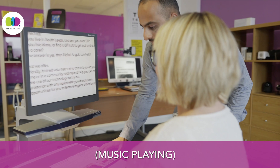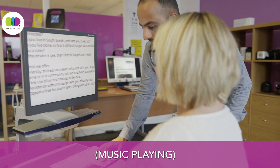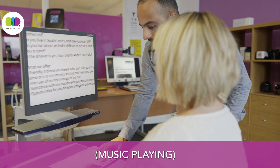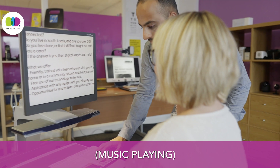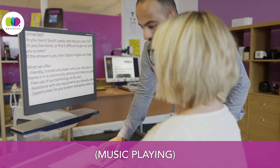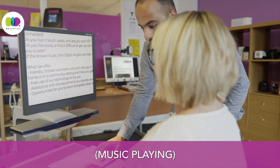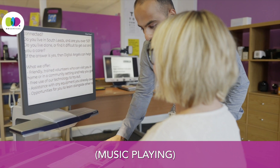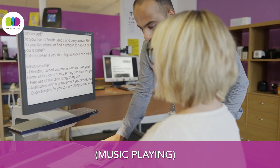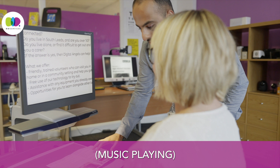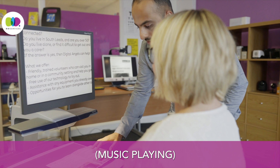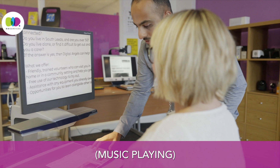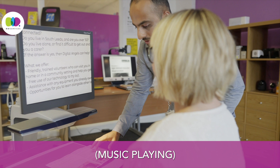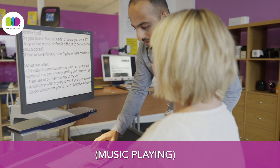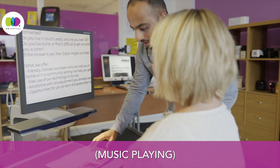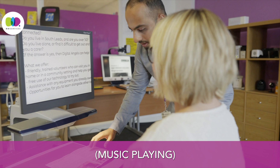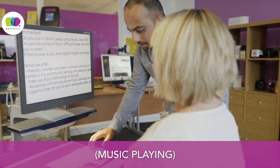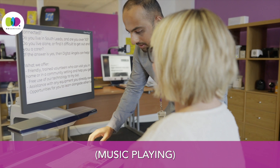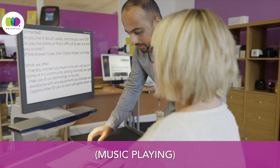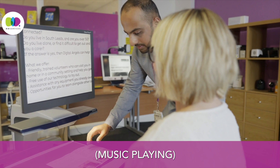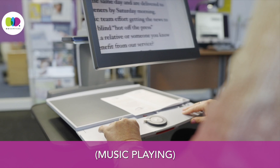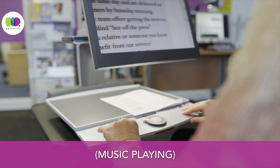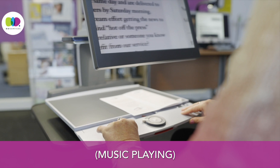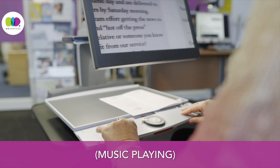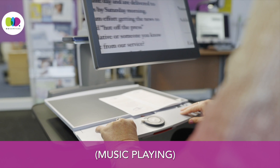Man demonstrates document magnifier.